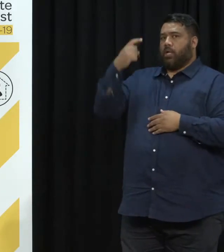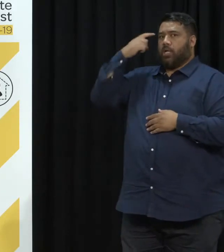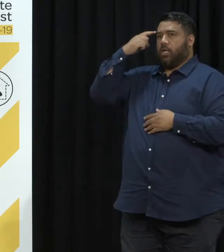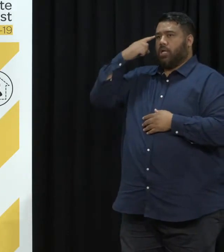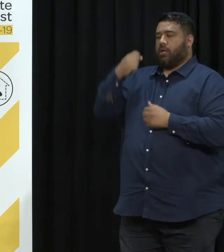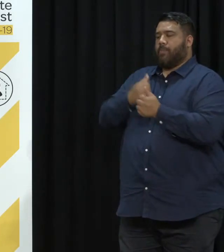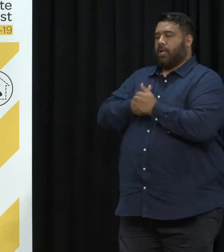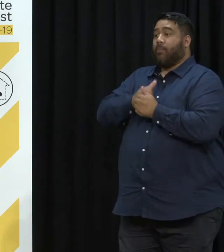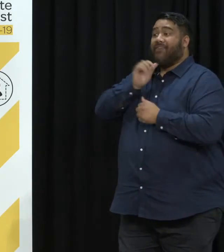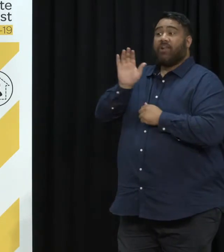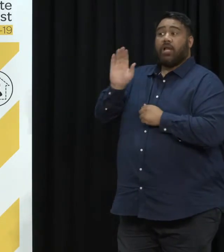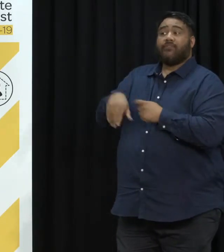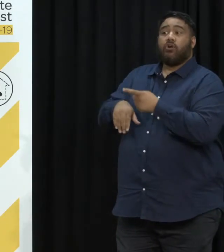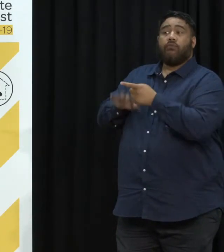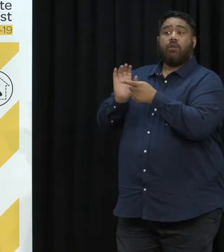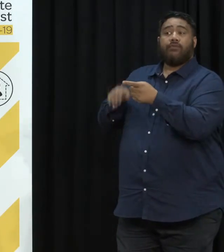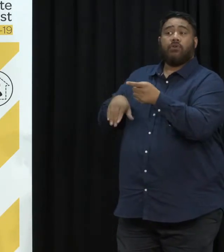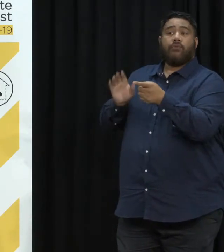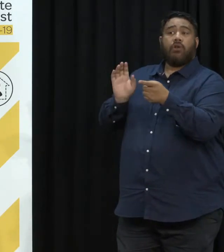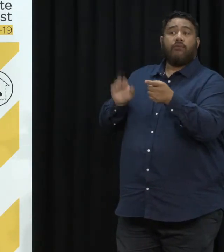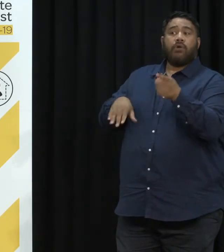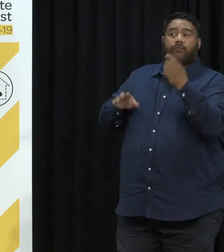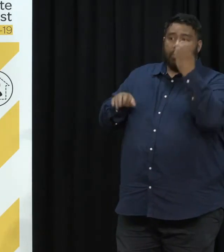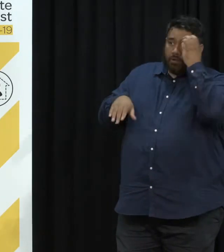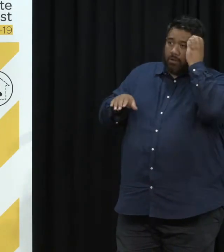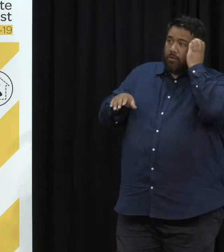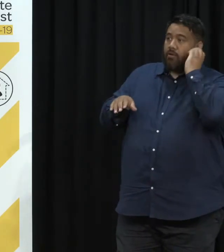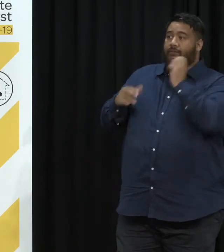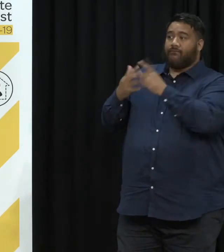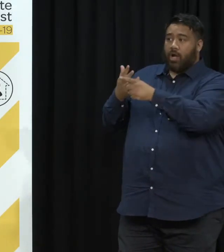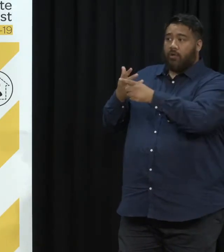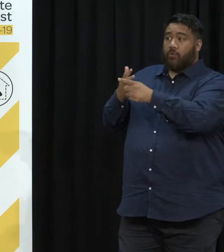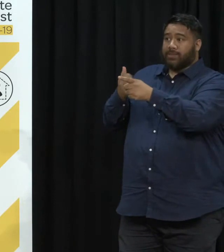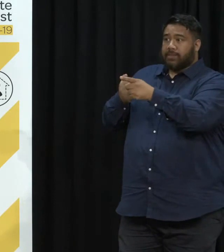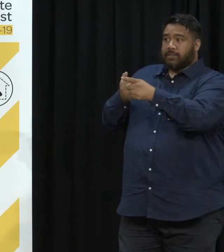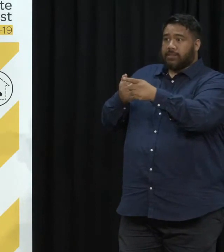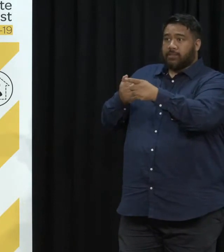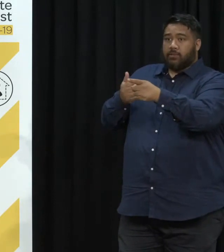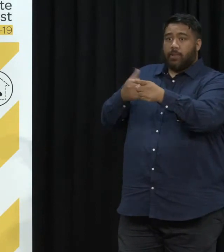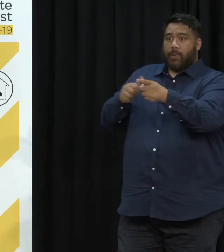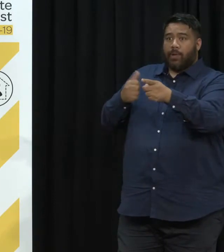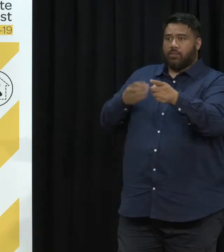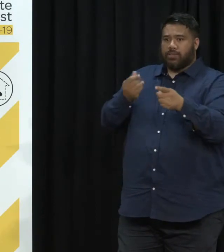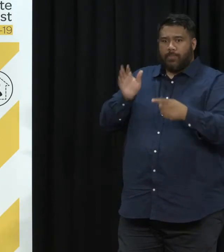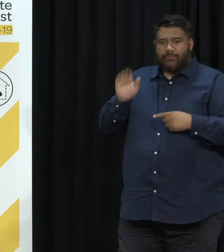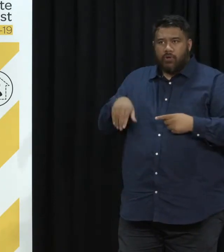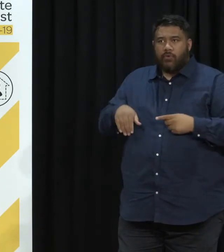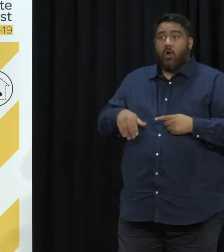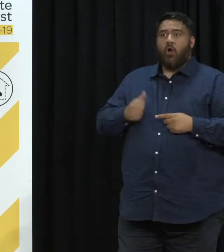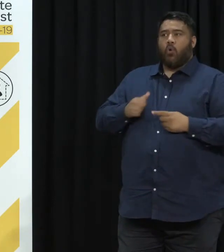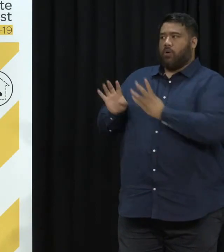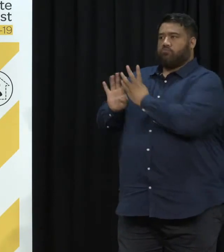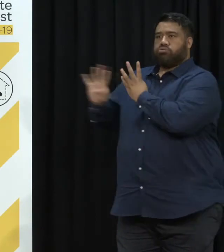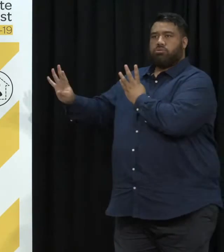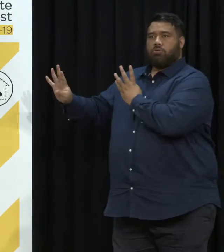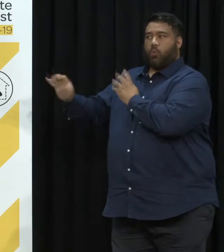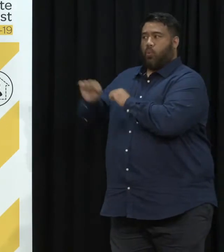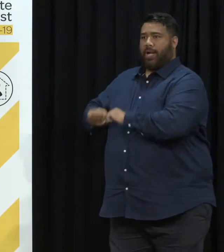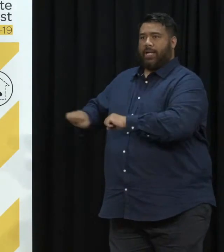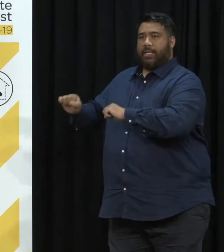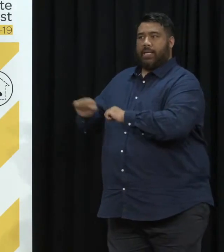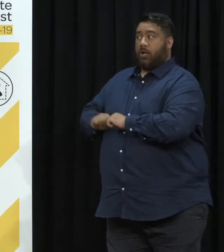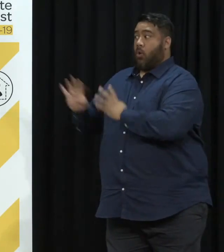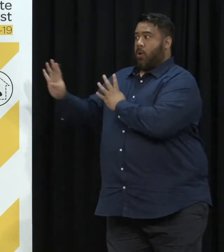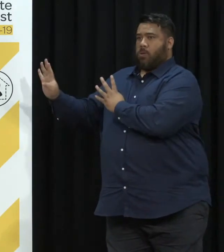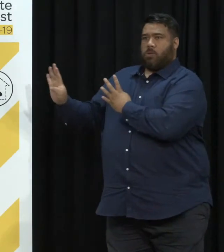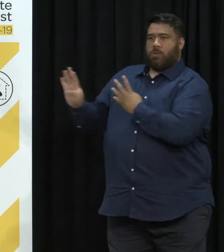got some left over, we've been really good at getting 6 out of the vial, we've got some extras diluted, let's have some people on standby so we don't waste a drop,